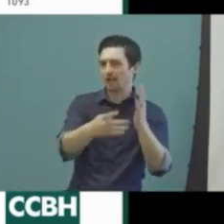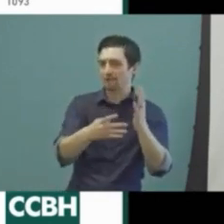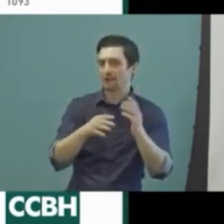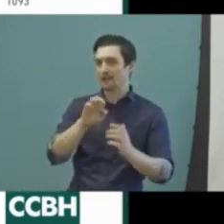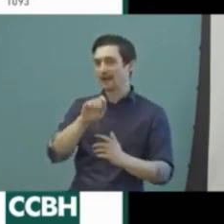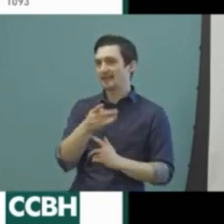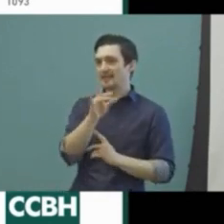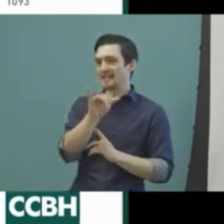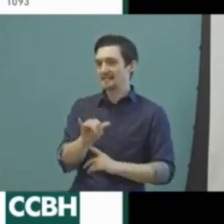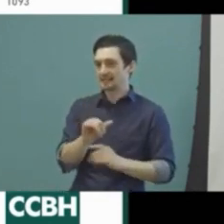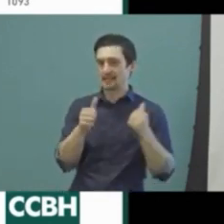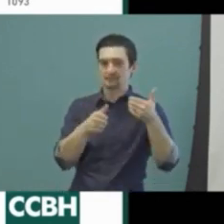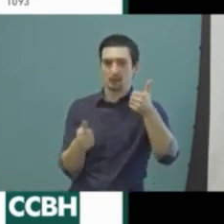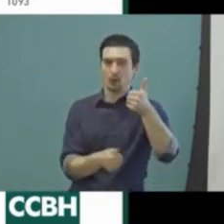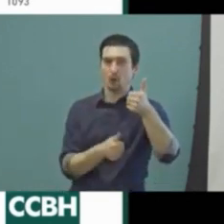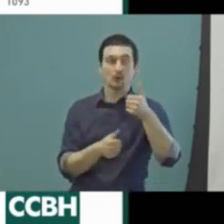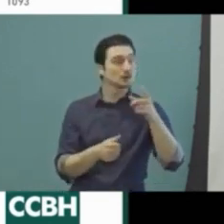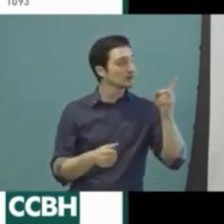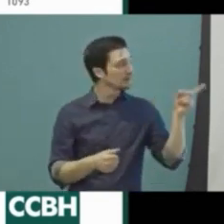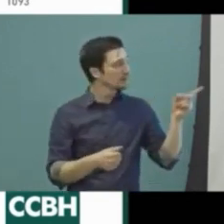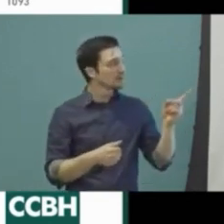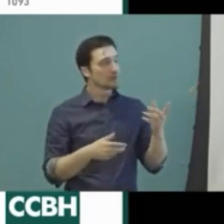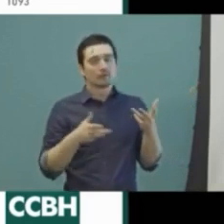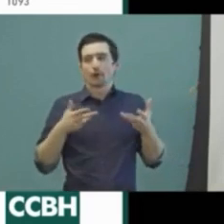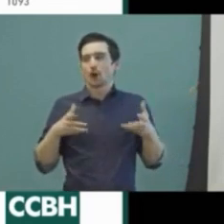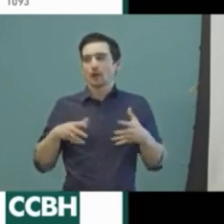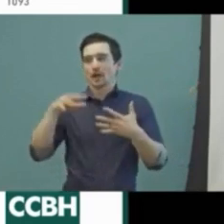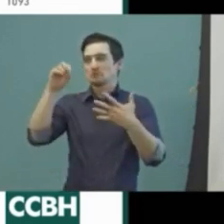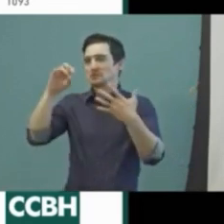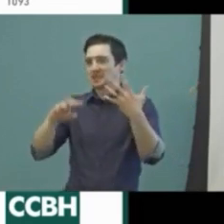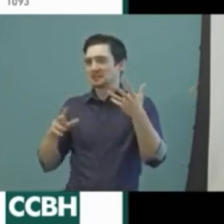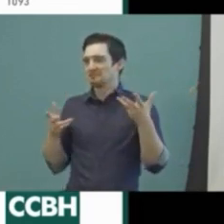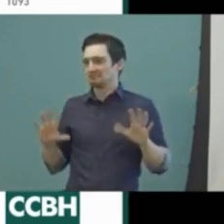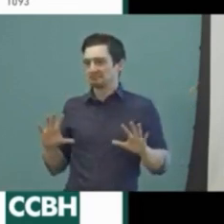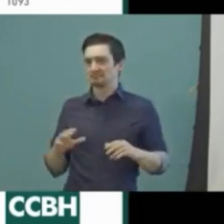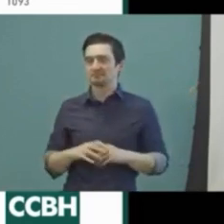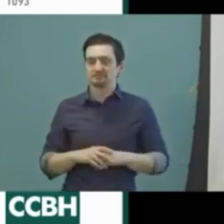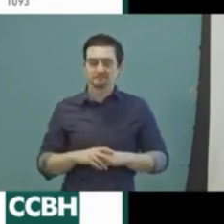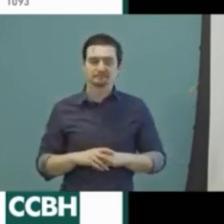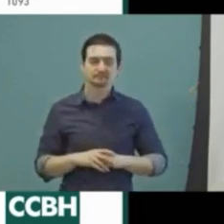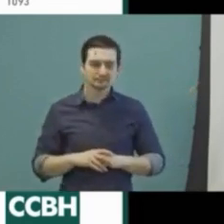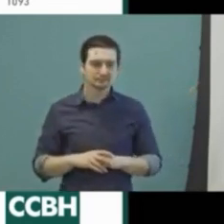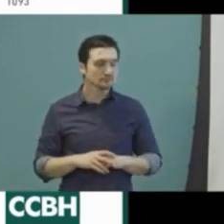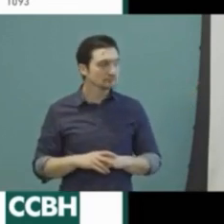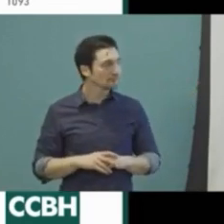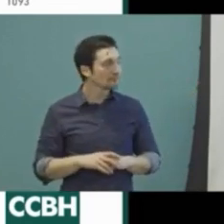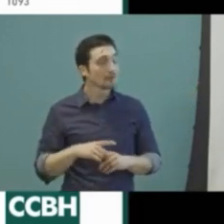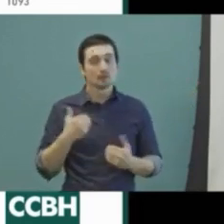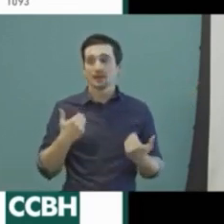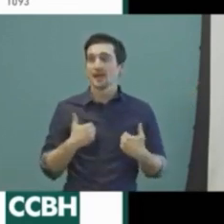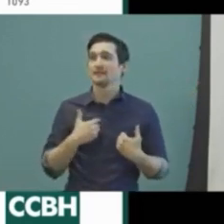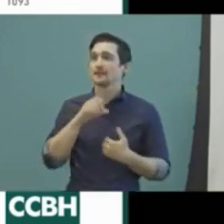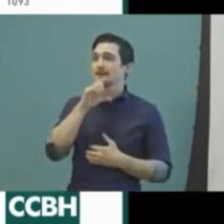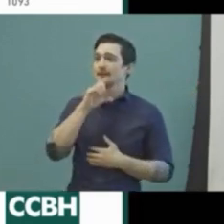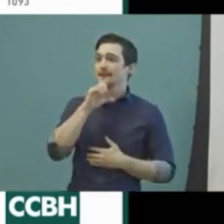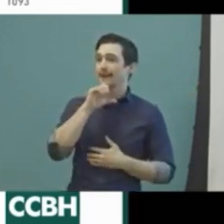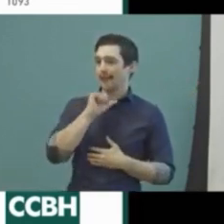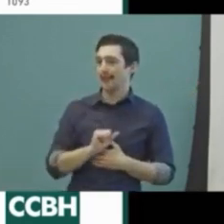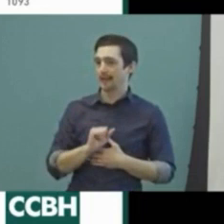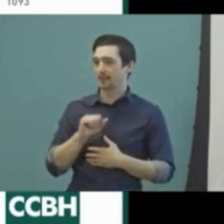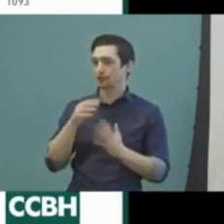is below, and again is exactly what I already presented. And then there's an age distribution graph at the